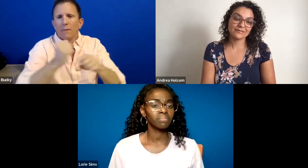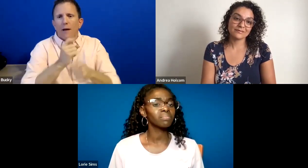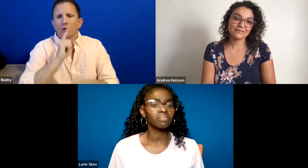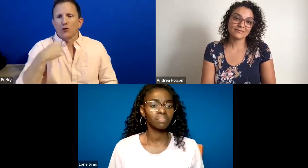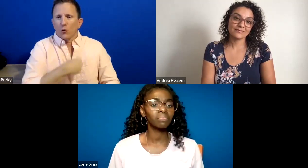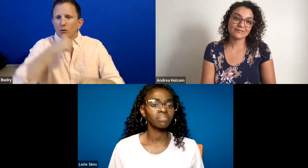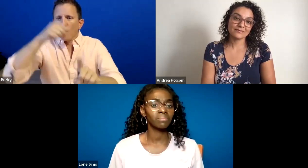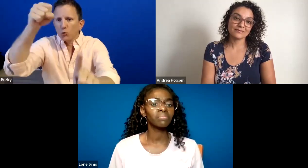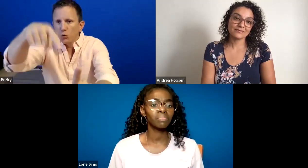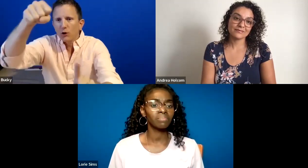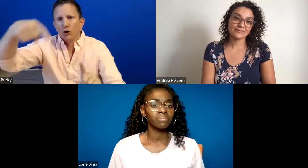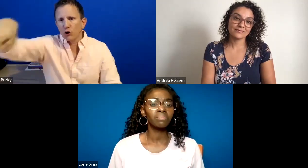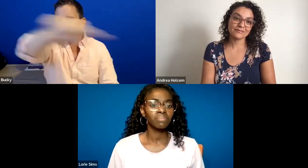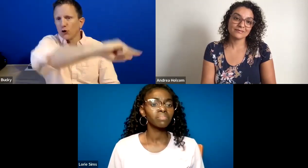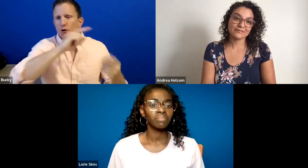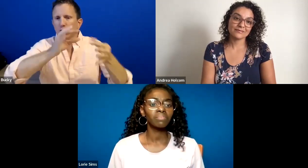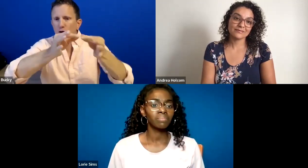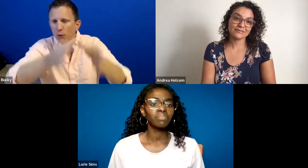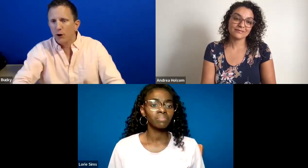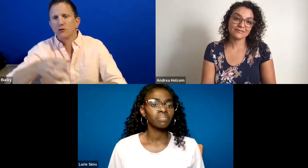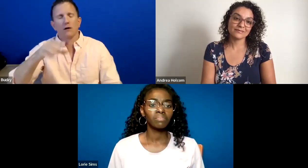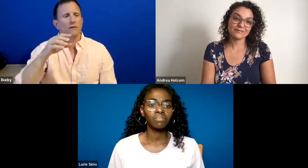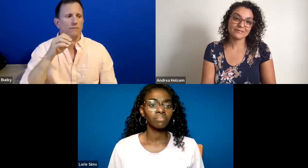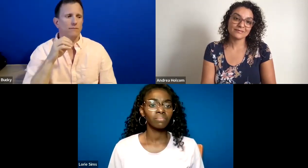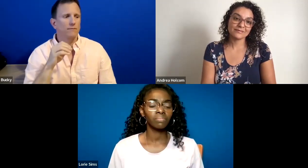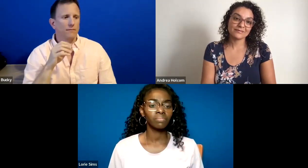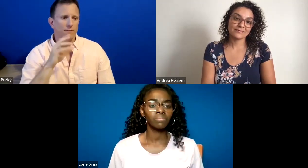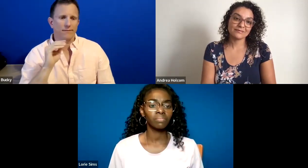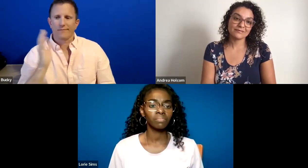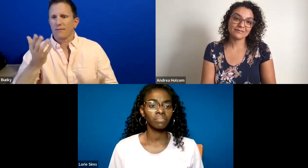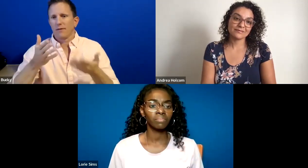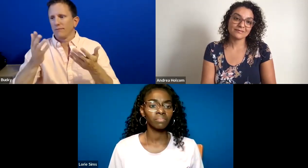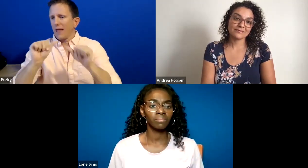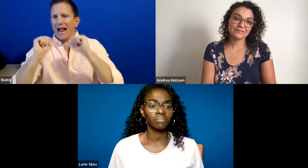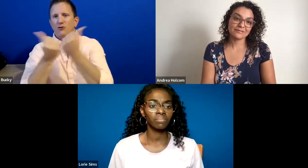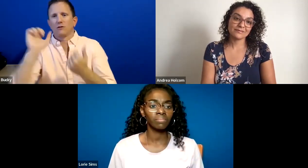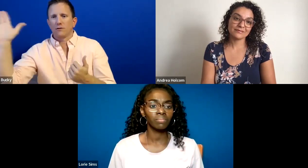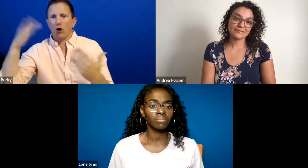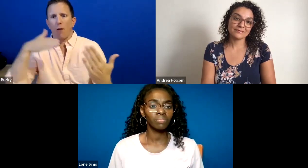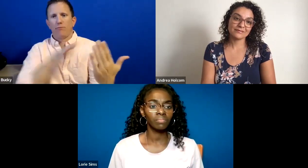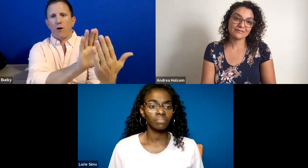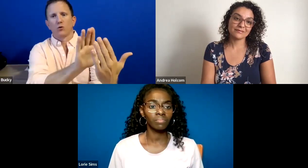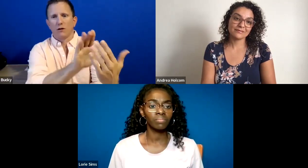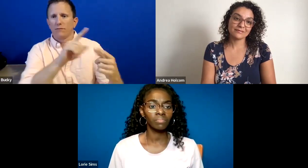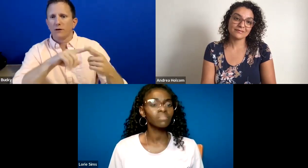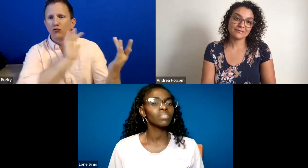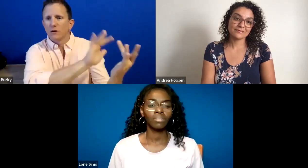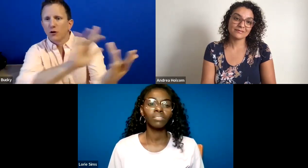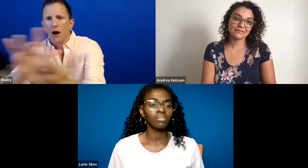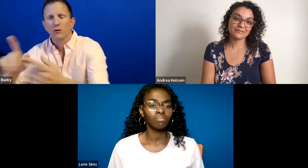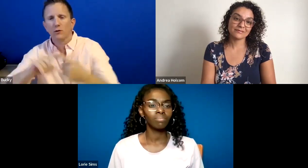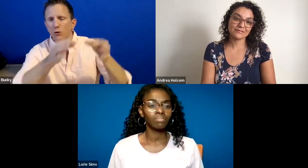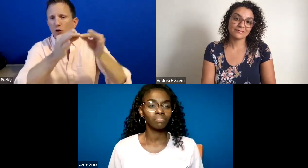is important for us to really take a close look at how we disseminate our requests so as not to cause these